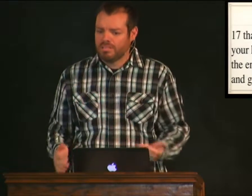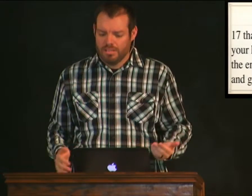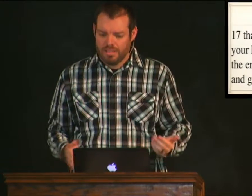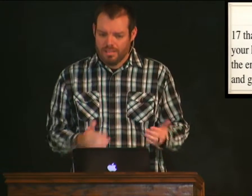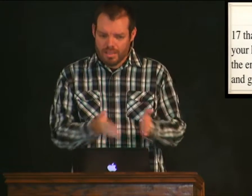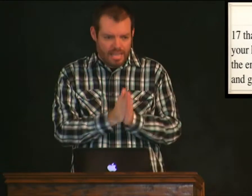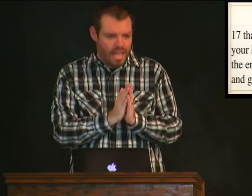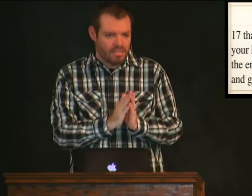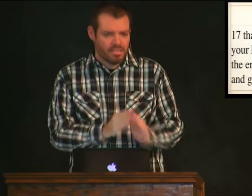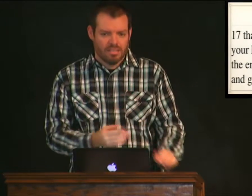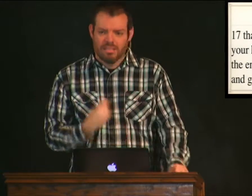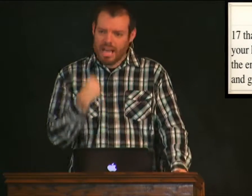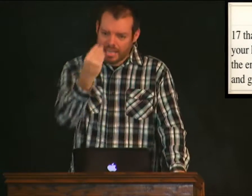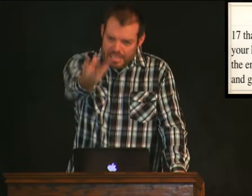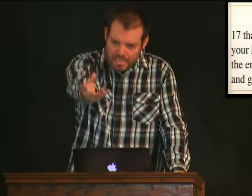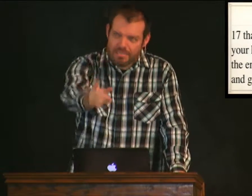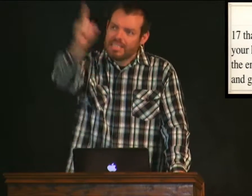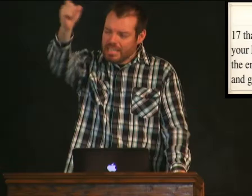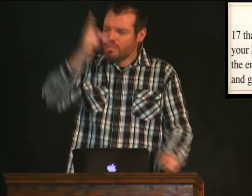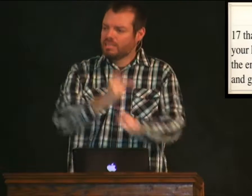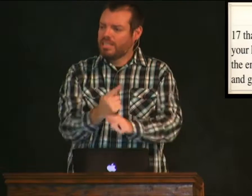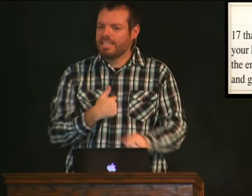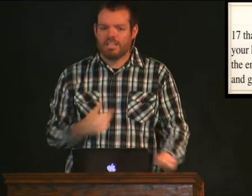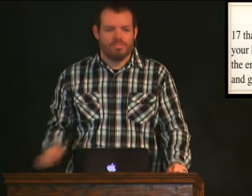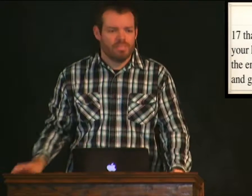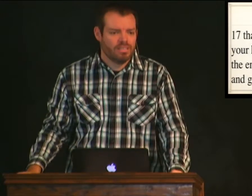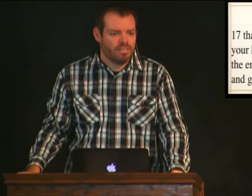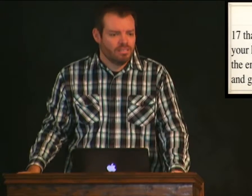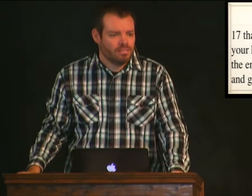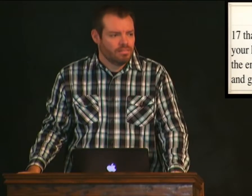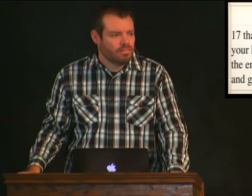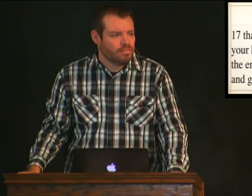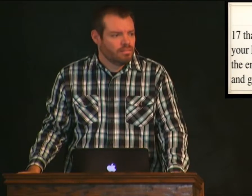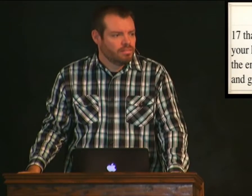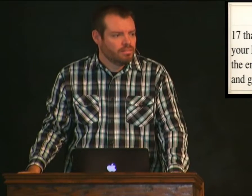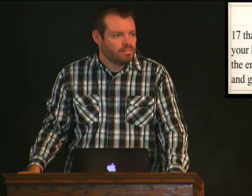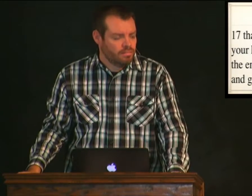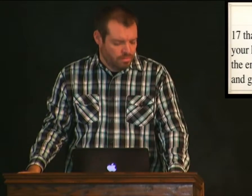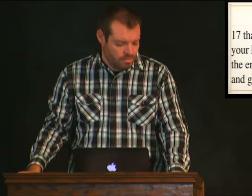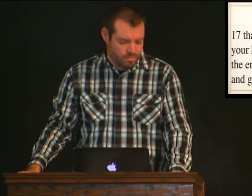amount that I give. He will take care of me.